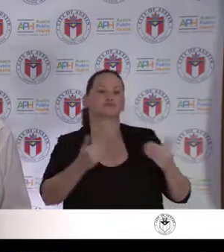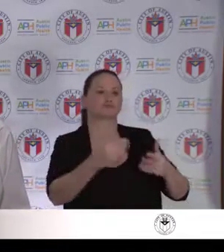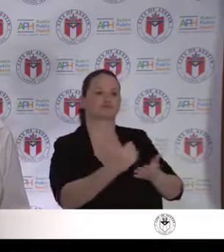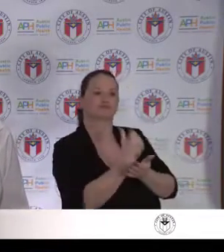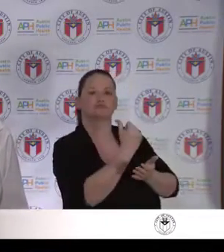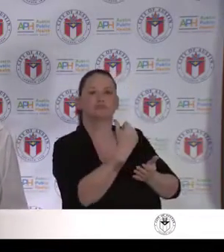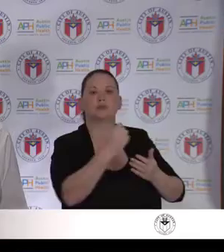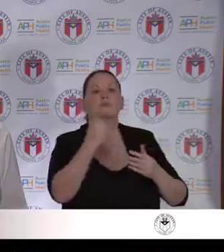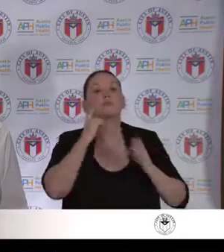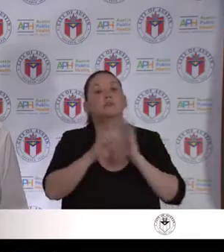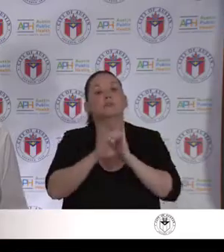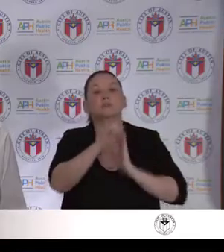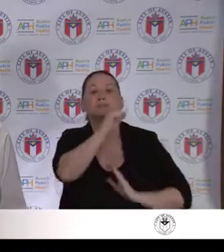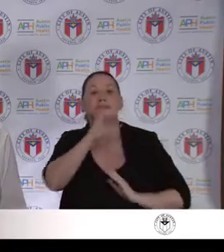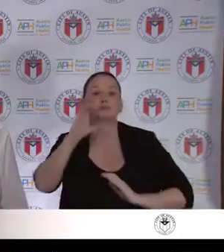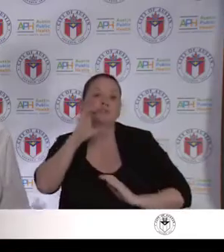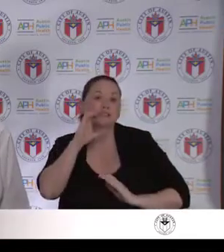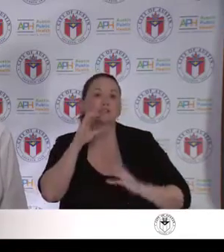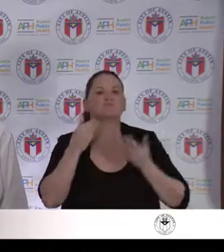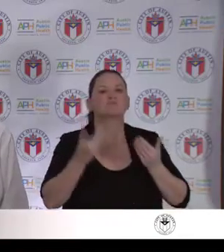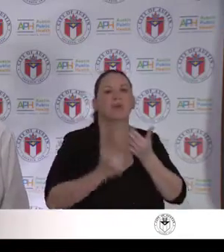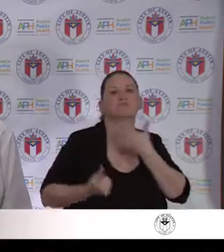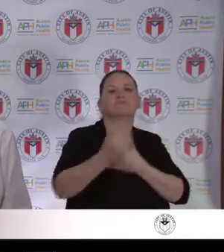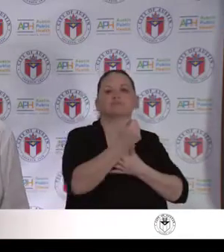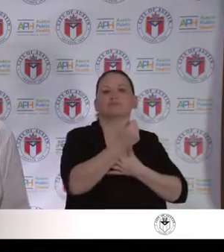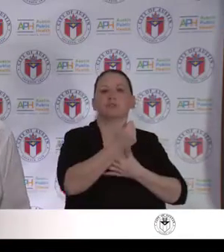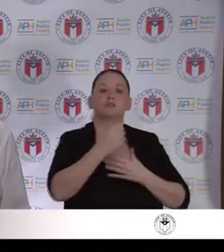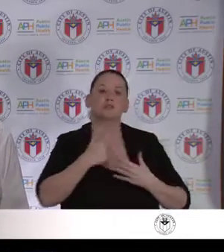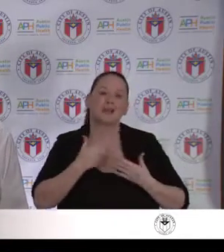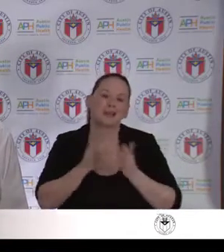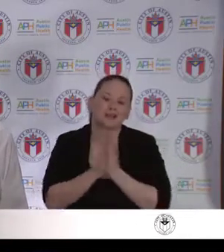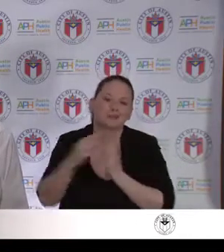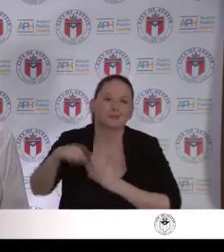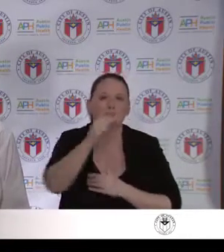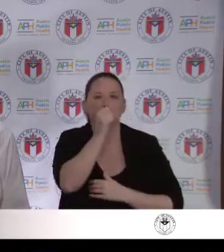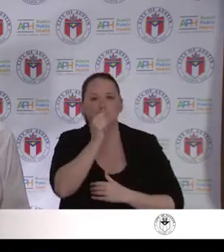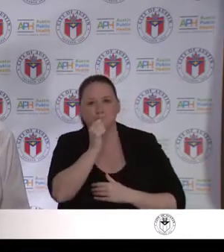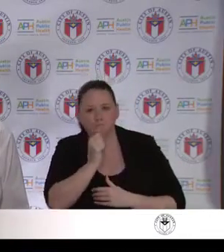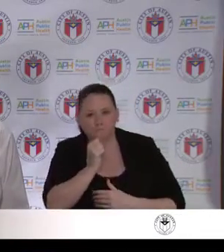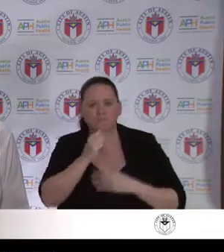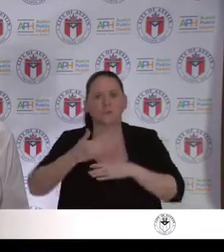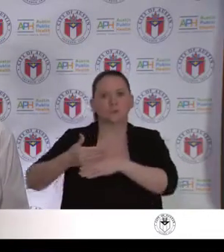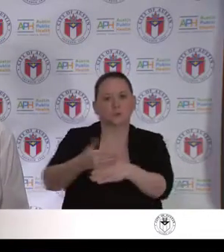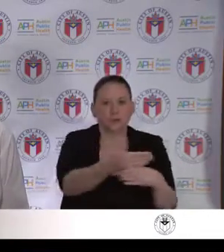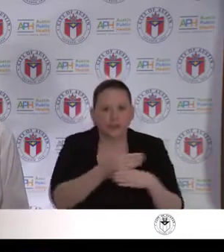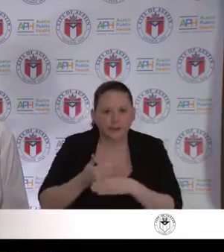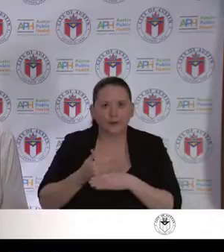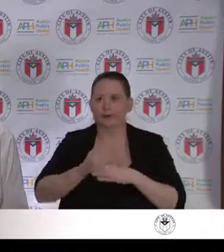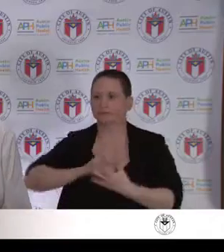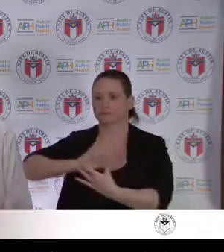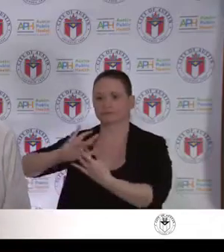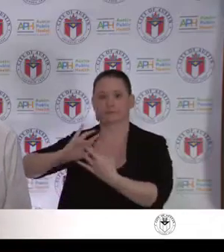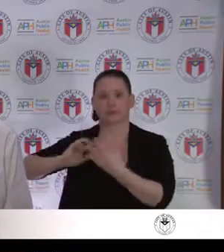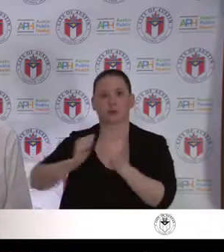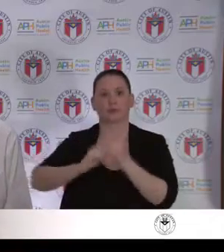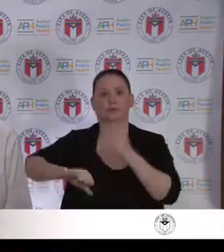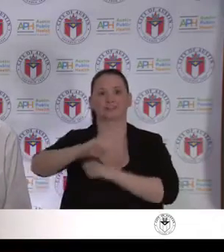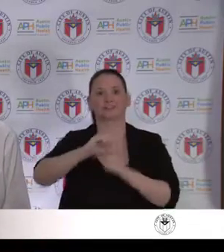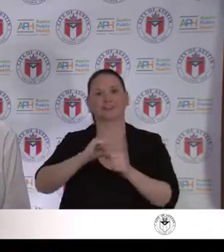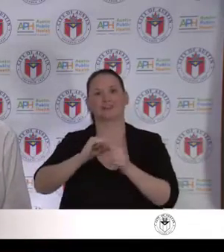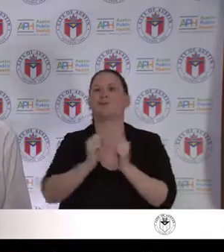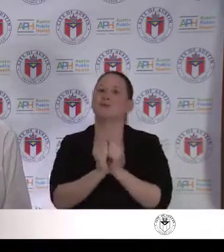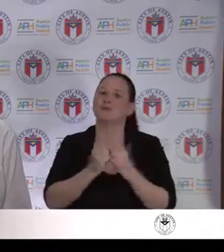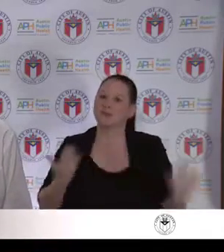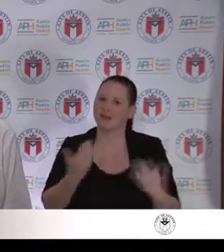for folks to be patient, for folks to share, and for finding ways to reach out to their neighbors without using their